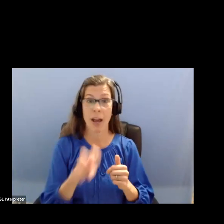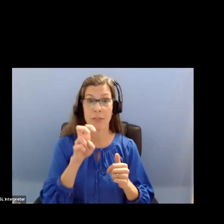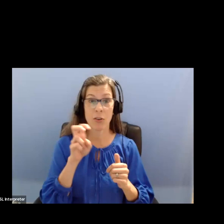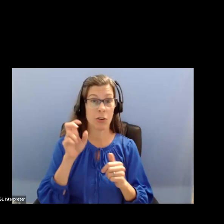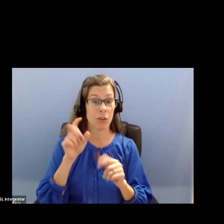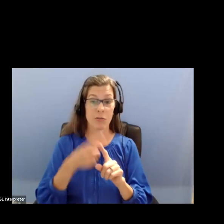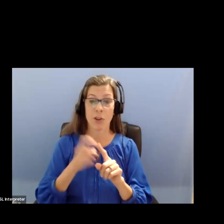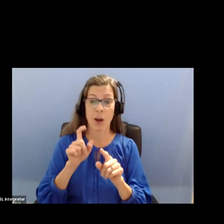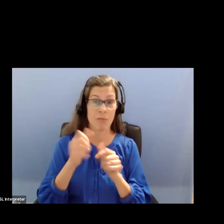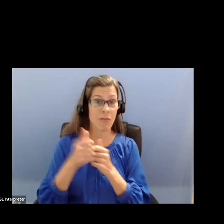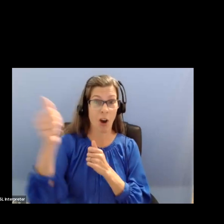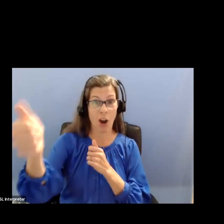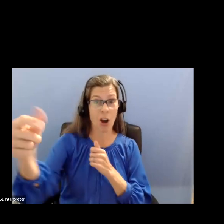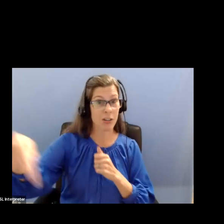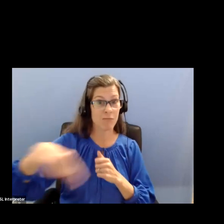time.